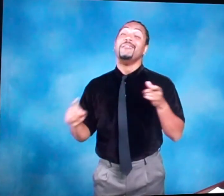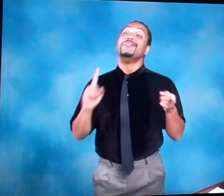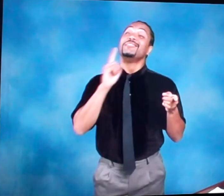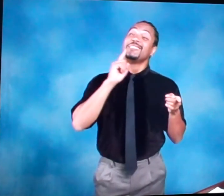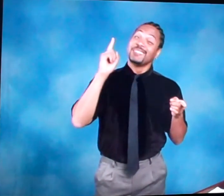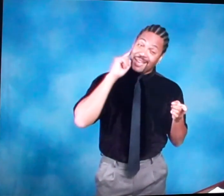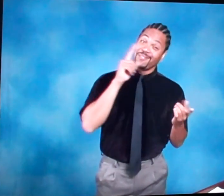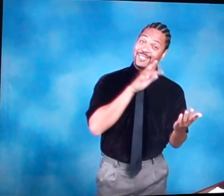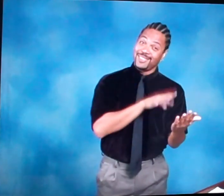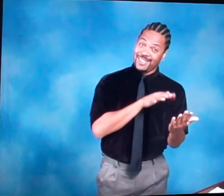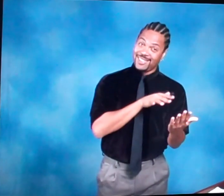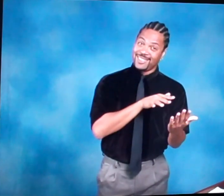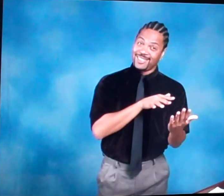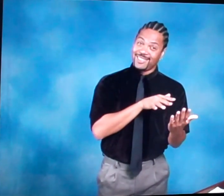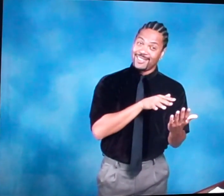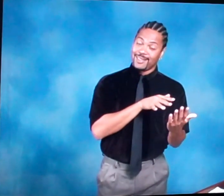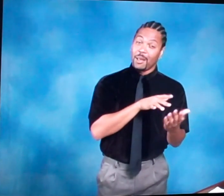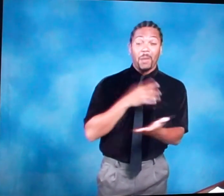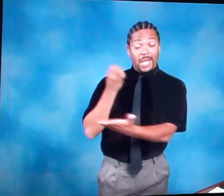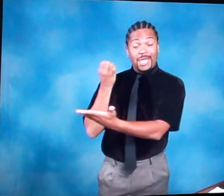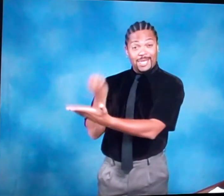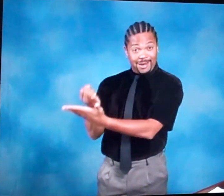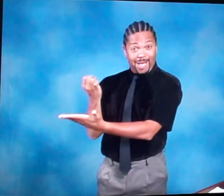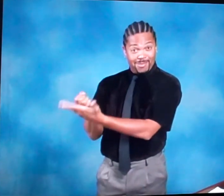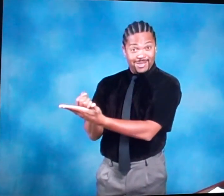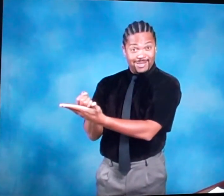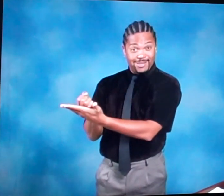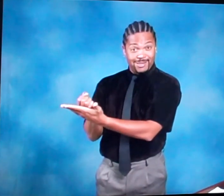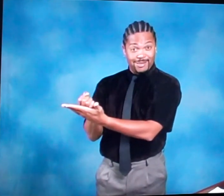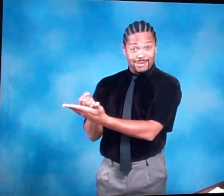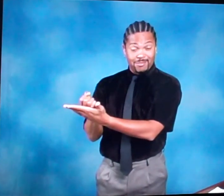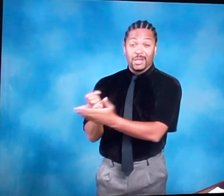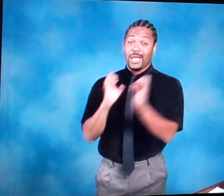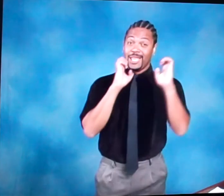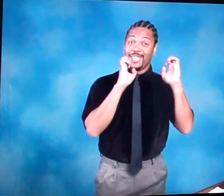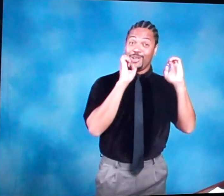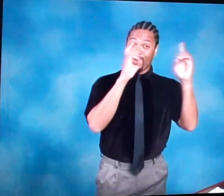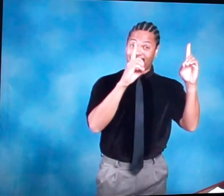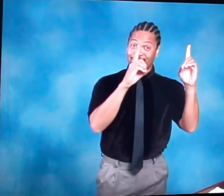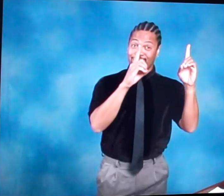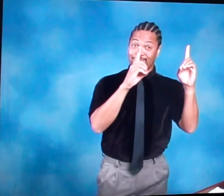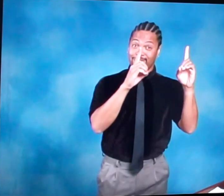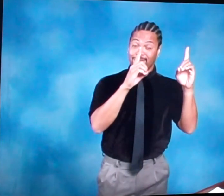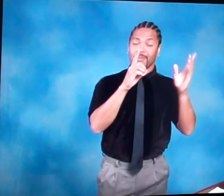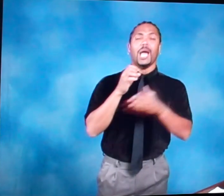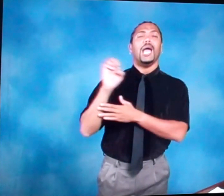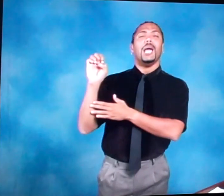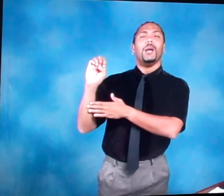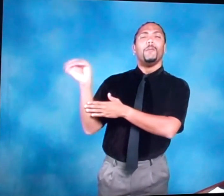computer systems, deaf studies, economics, education,